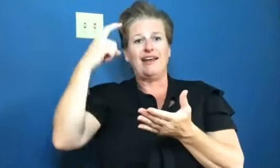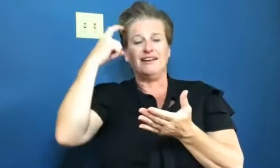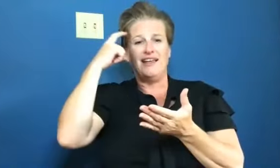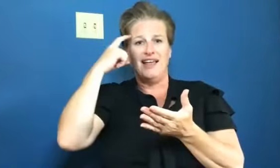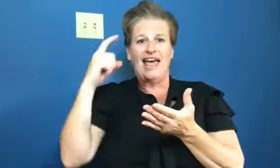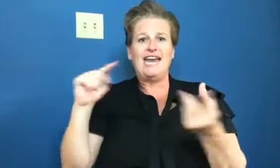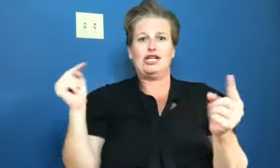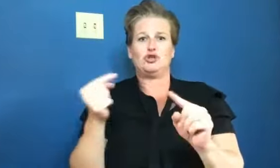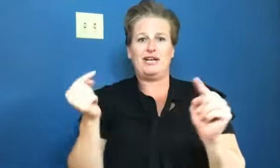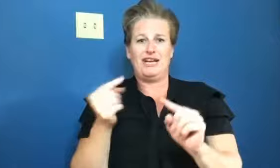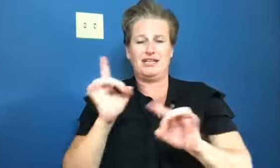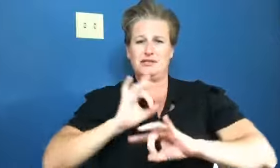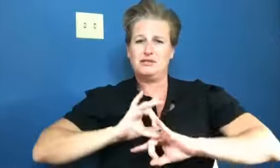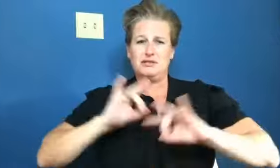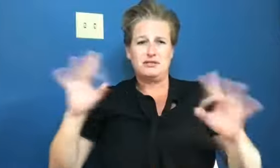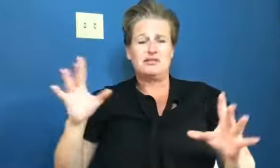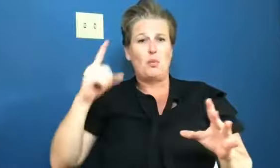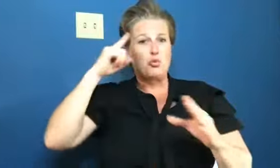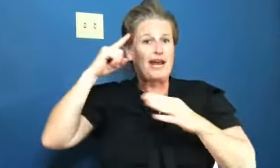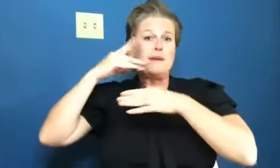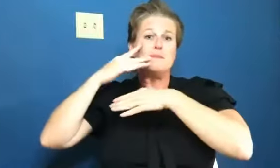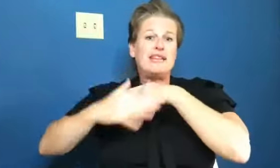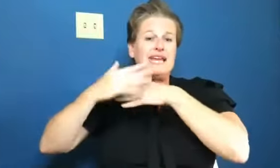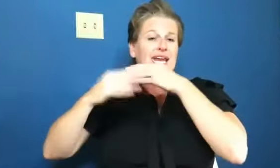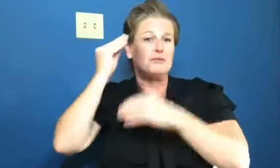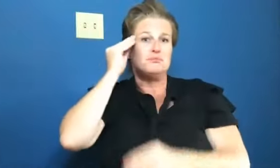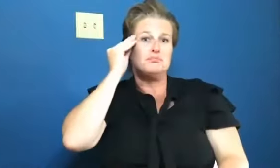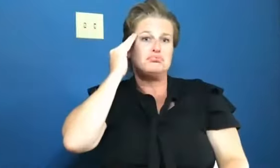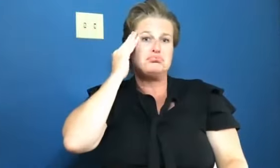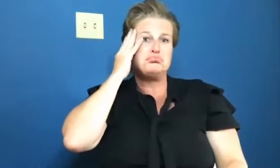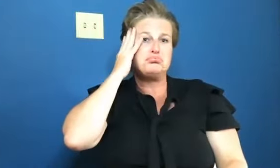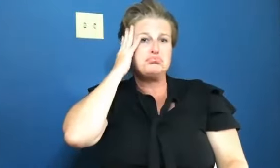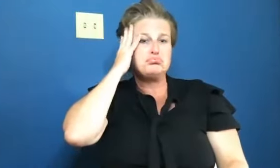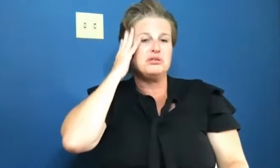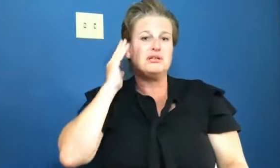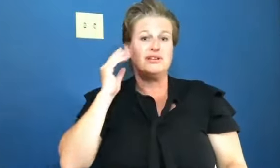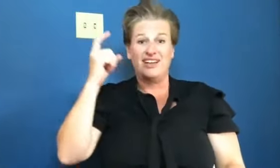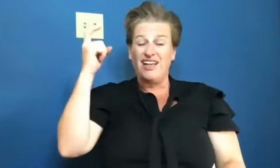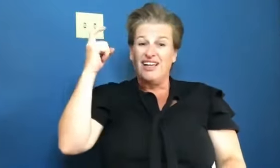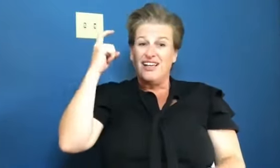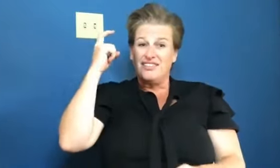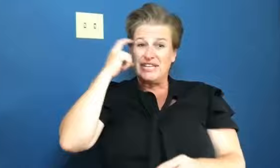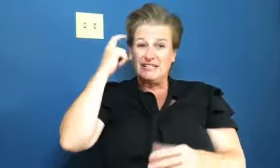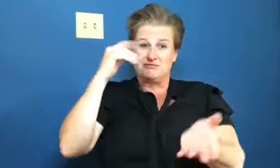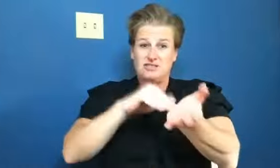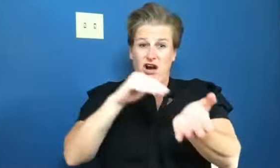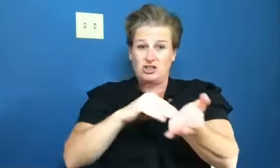had a massive brain bleed. In fact, the neurologist thought he had been kicked in the head repeatedly. And so his midline of his brain